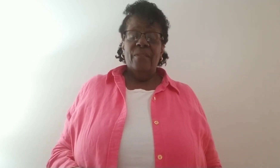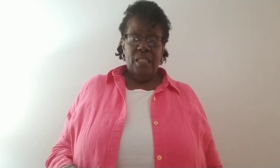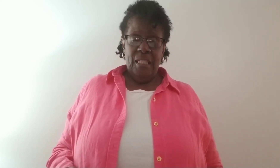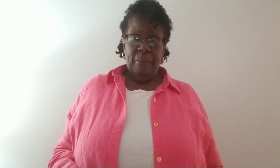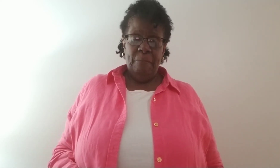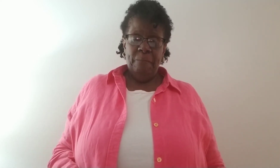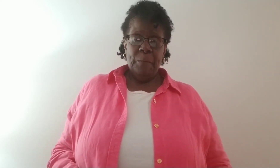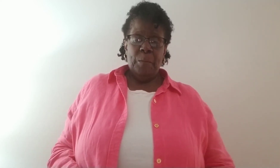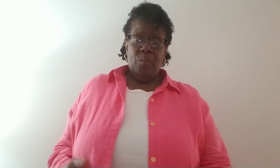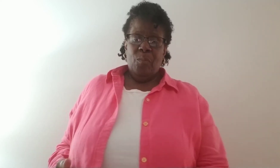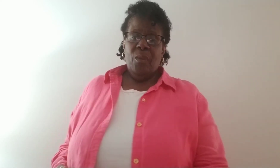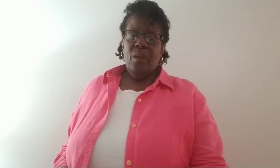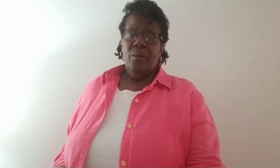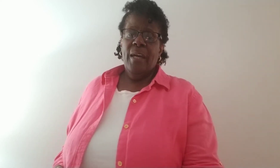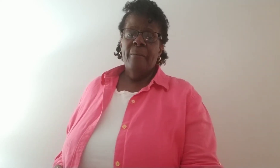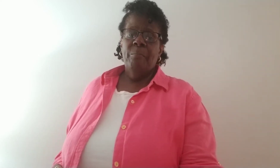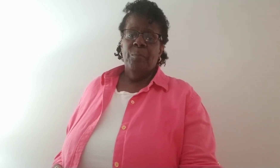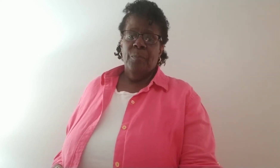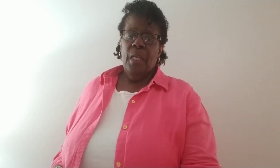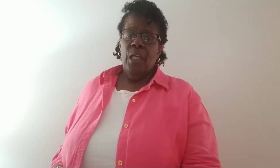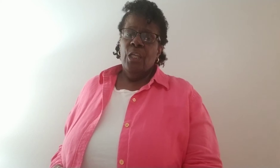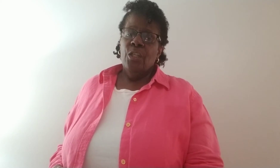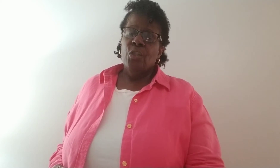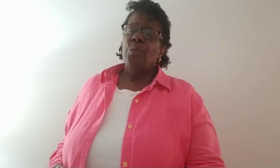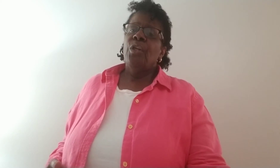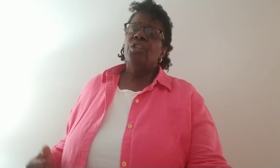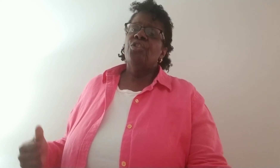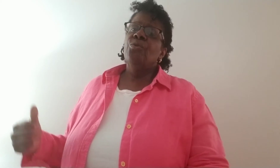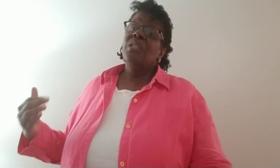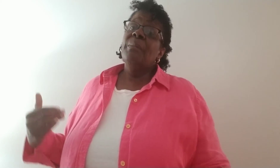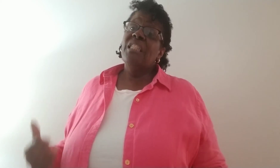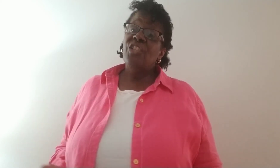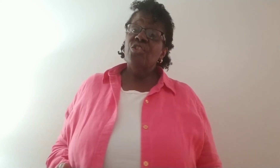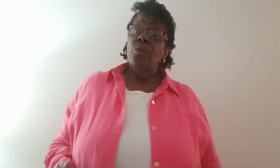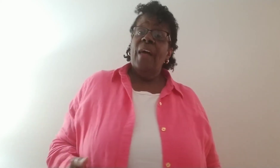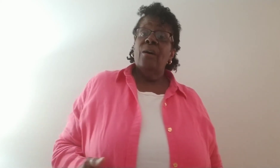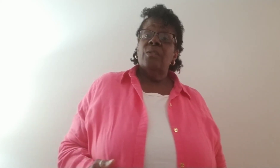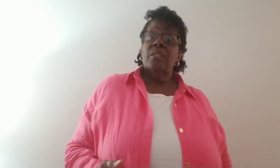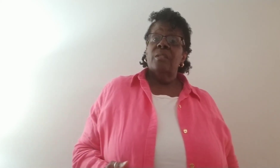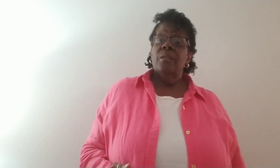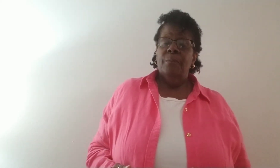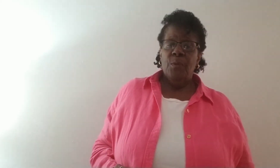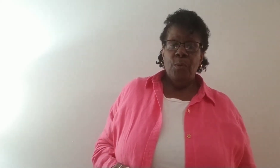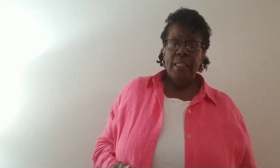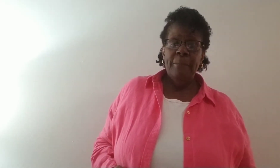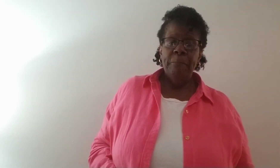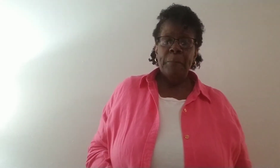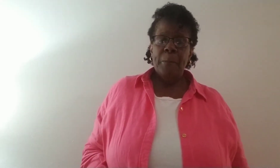5,917. Okay, so we're going to do some additional thousands. Ready?